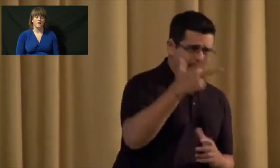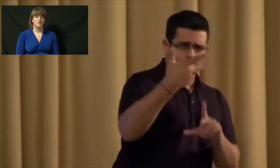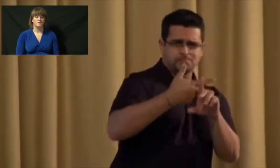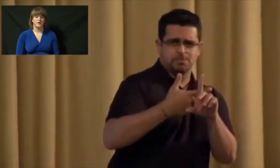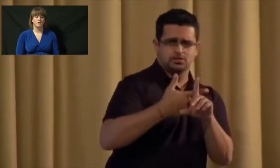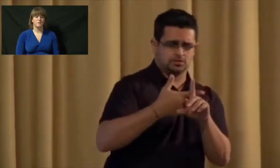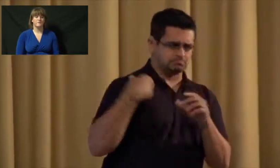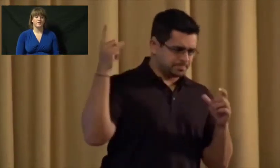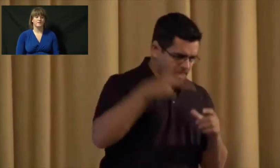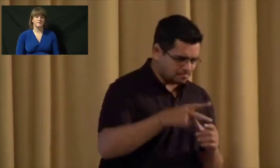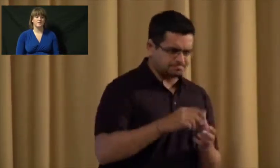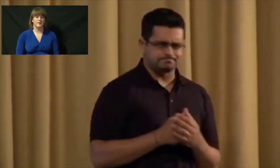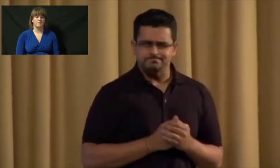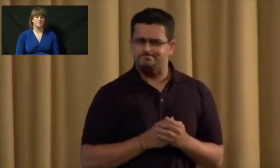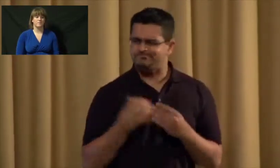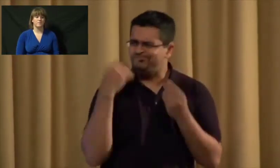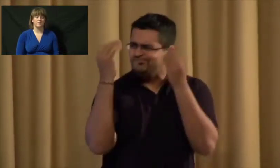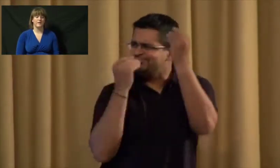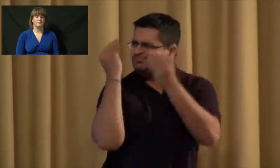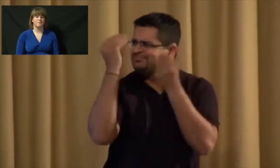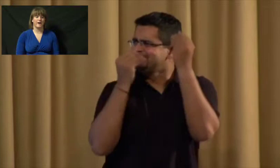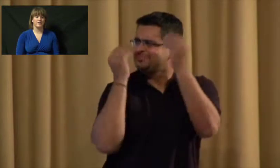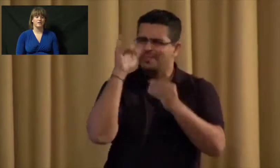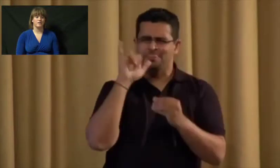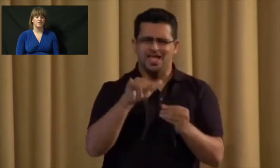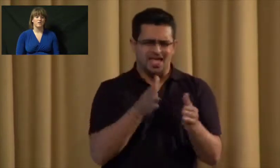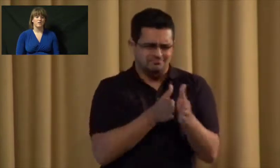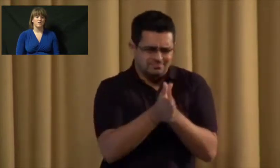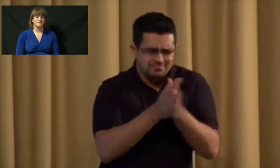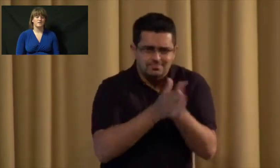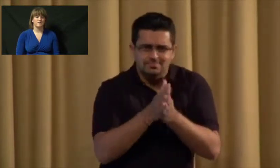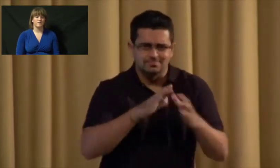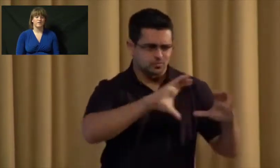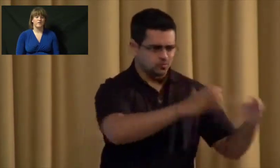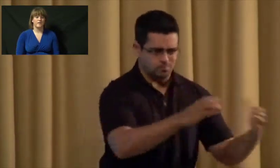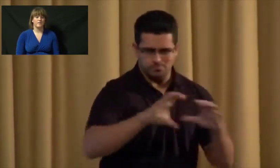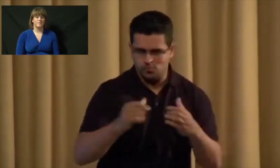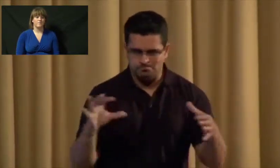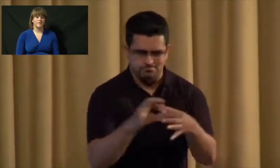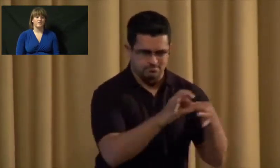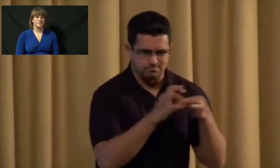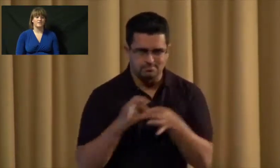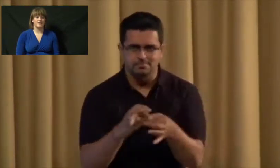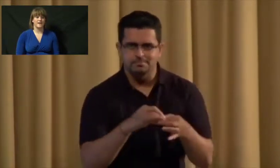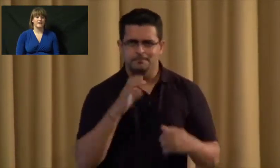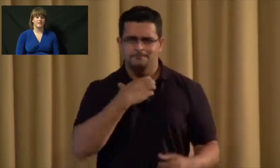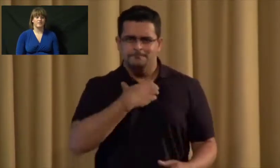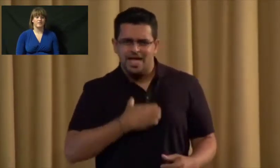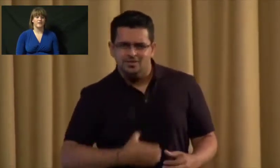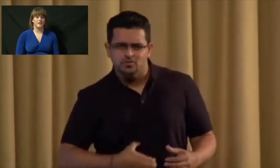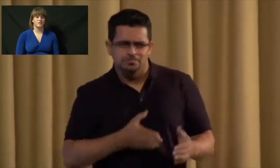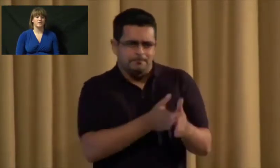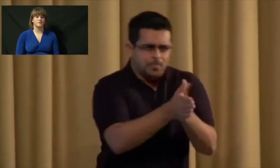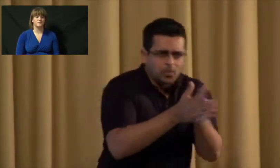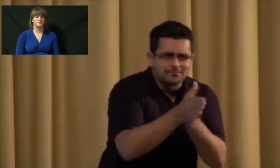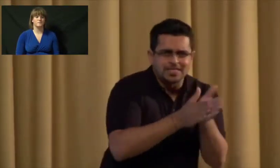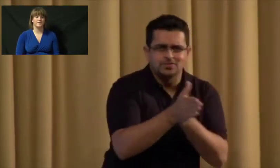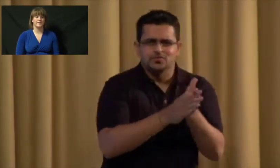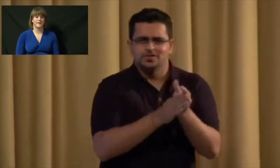So my group of friends, when we came back, we were all sitting around thinking, and we were excited, and we were thinking about those groups being